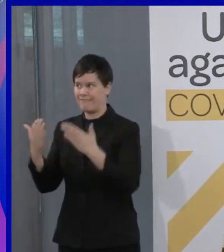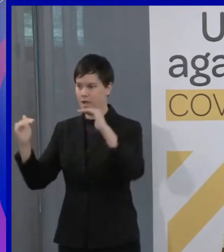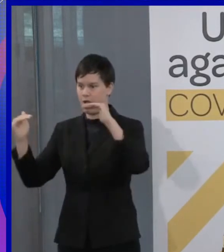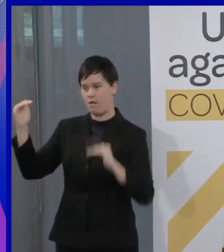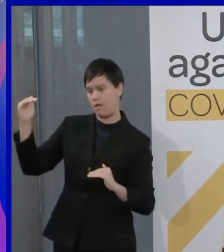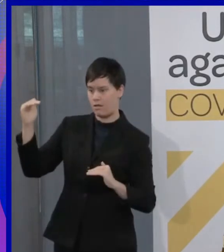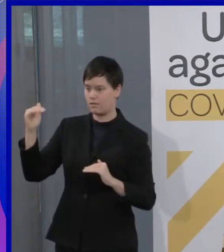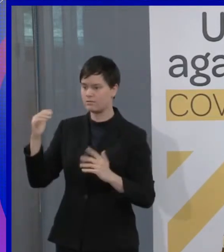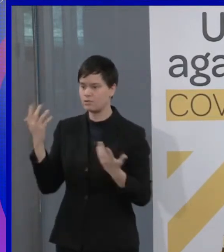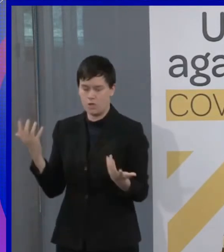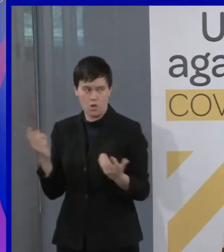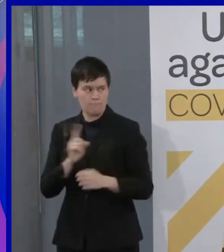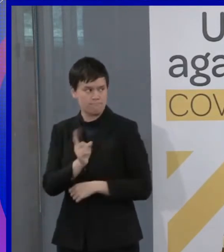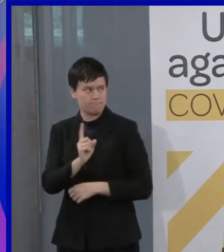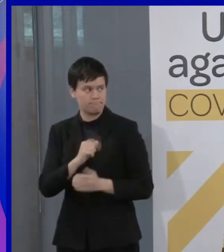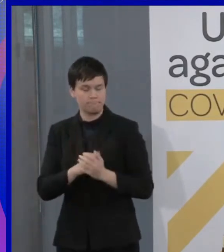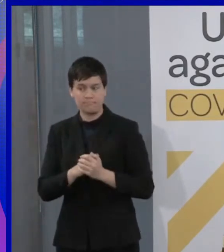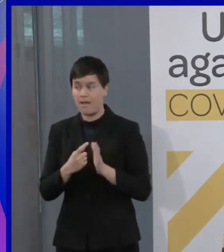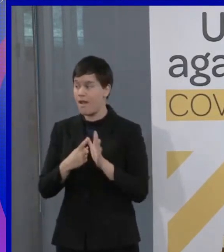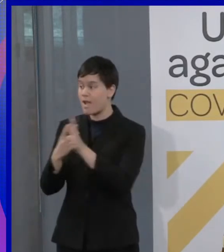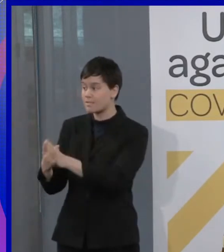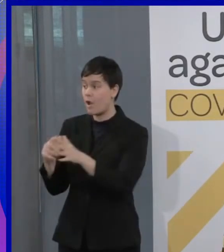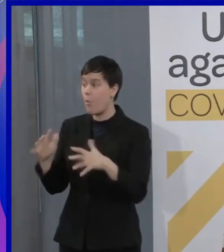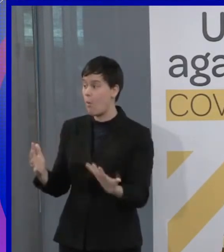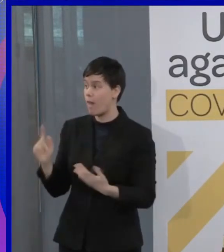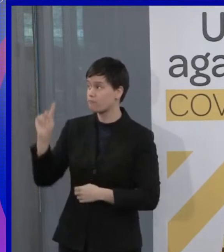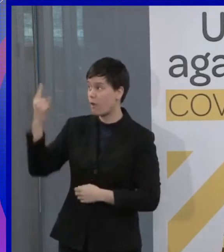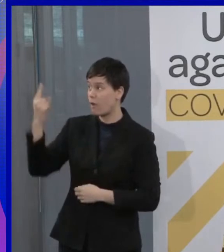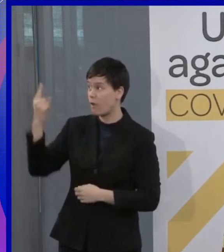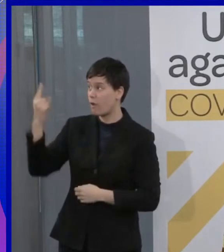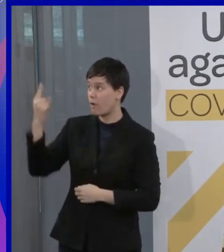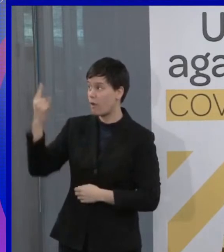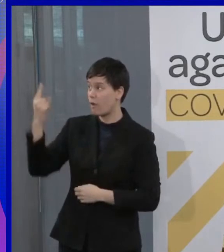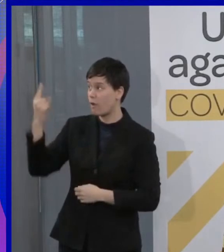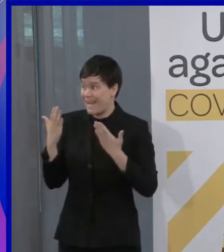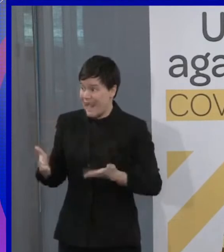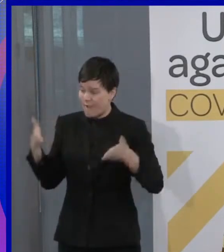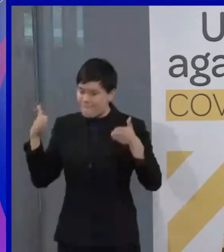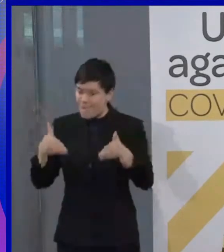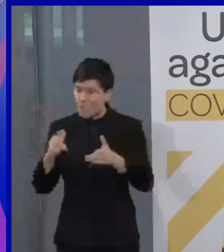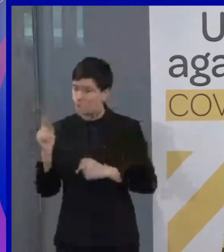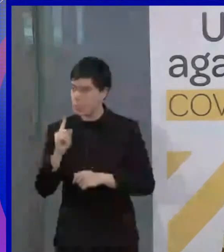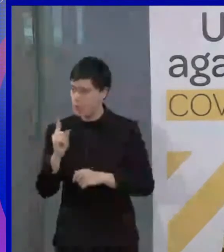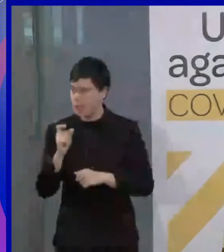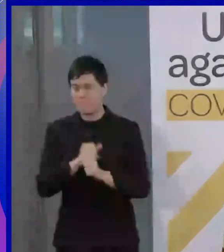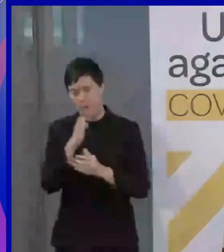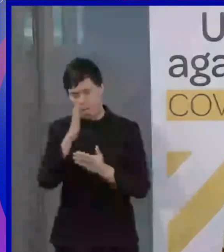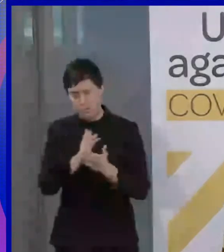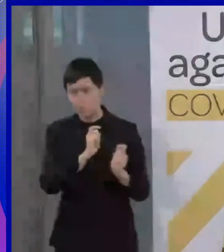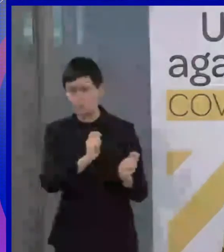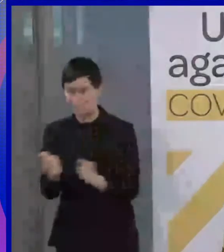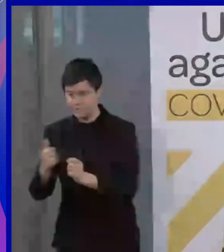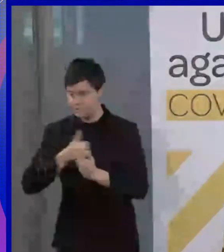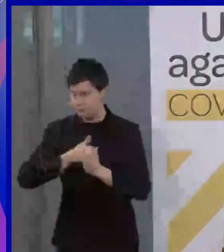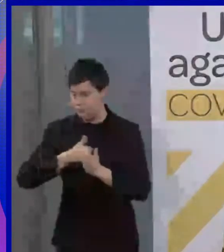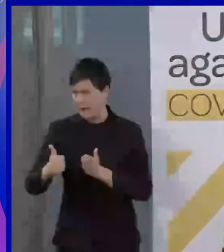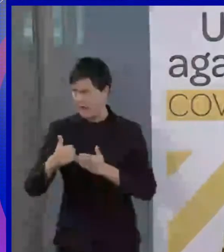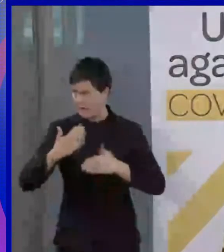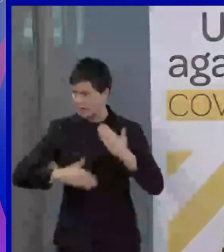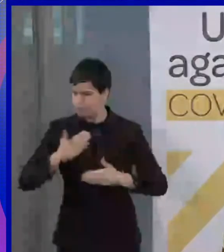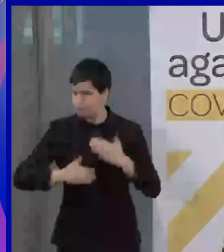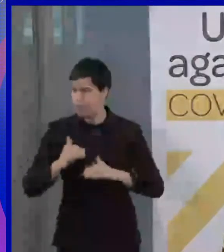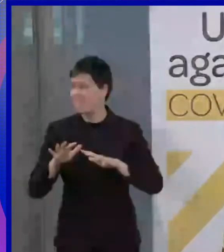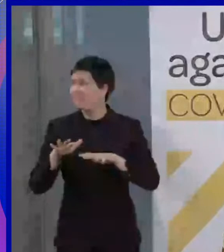Health, and my sense is what they're really interested in is how we make sure that that testing does scale up and be available regularly for all